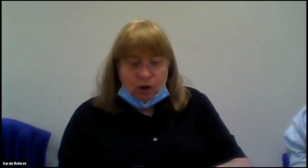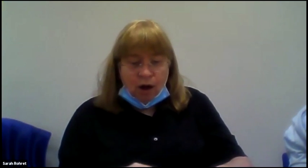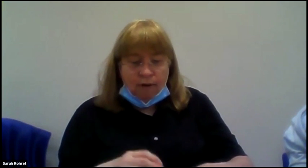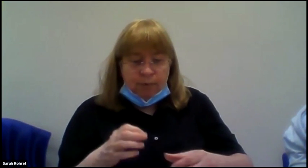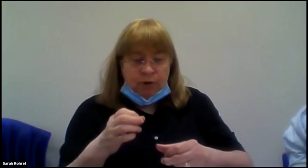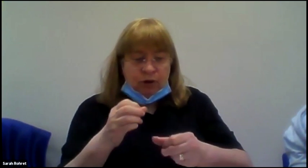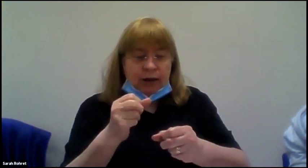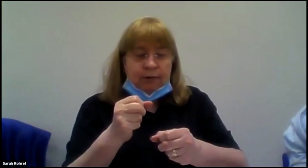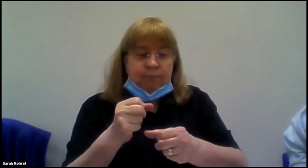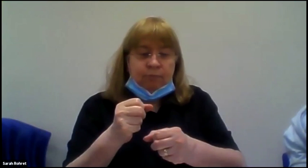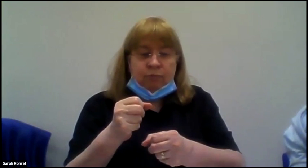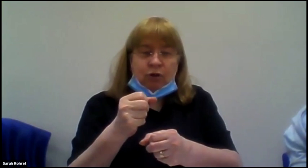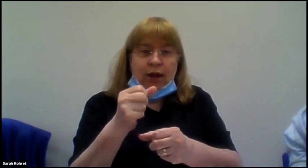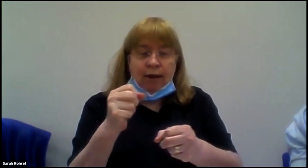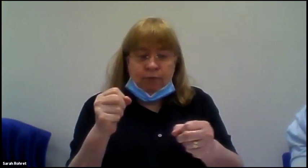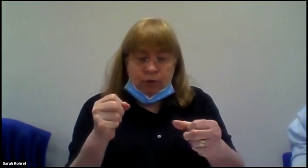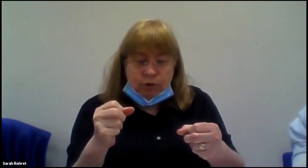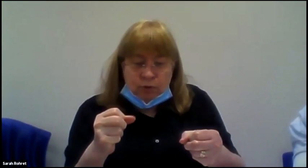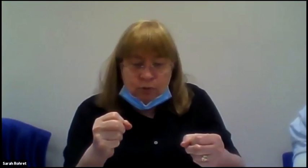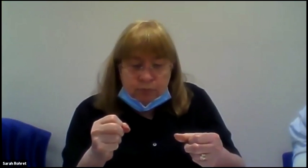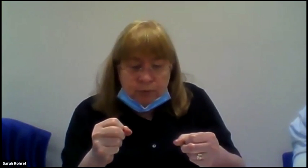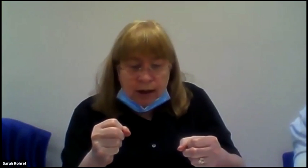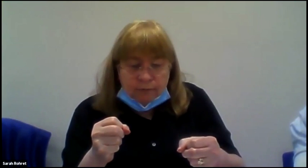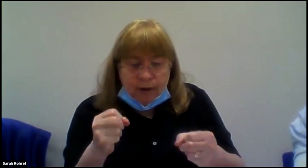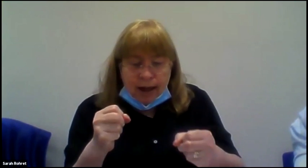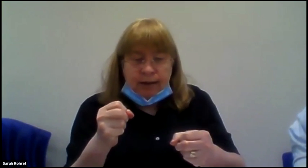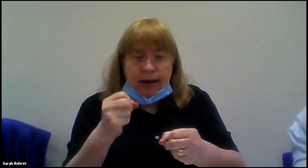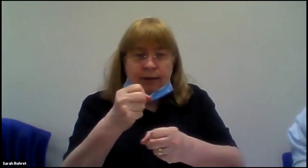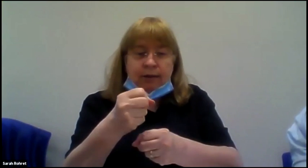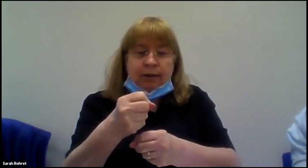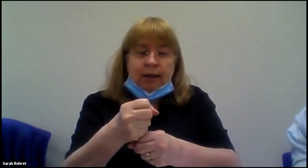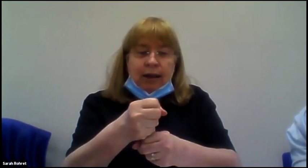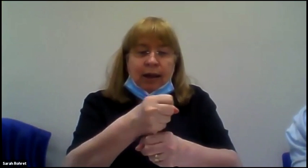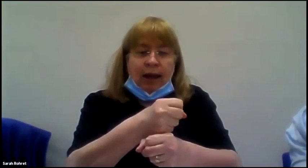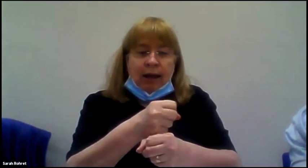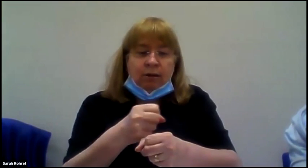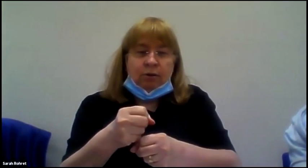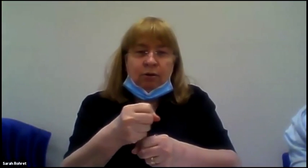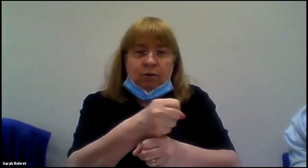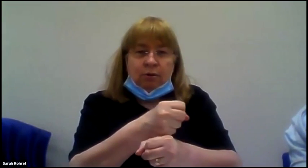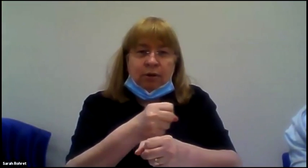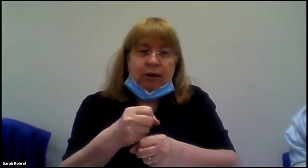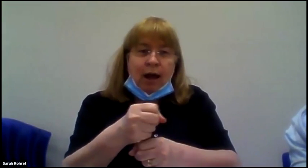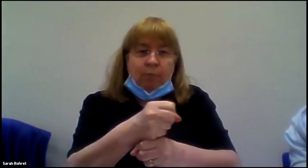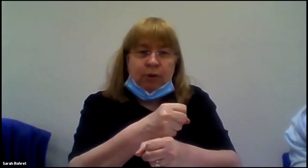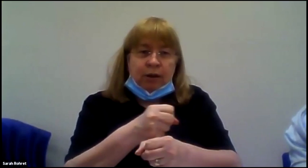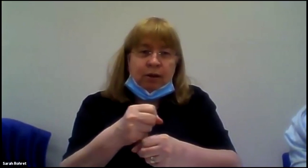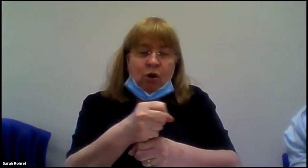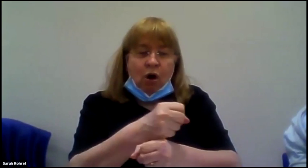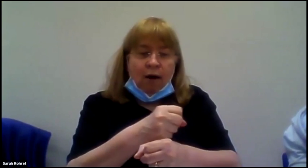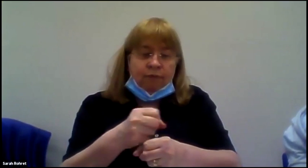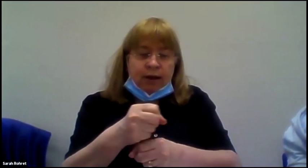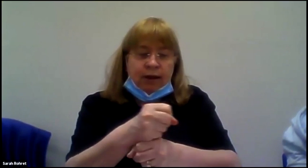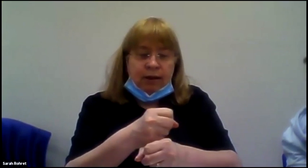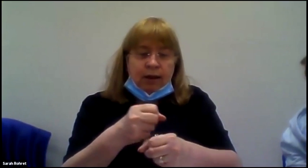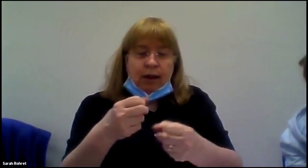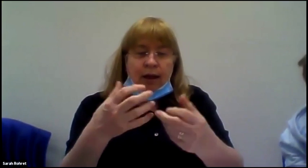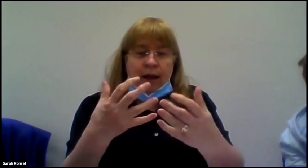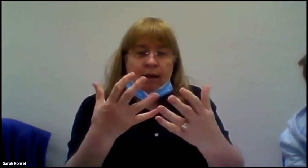Coffee machine. So you have your two kind of S hands and you circle the top one, coffee, and